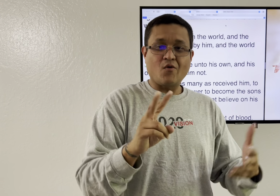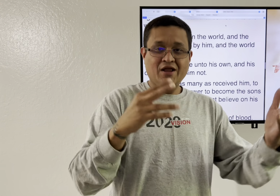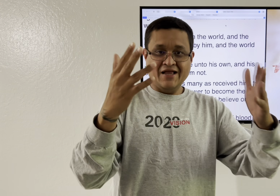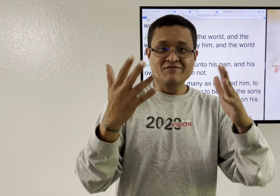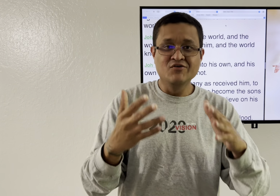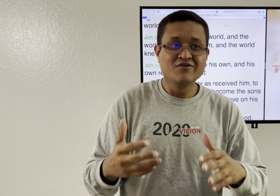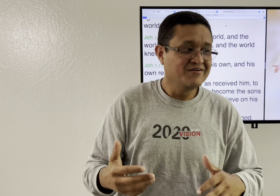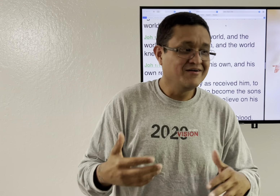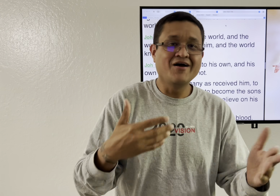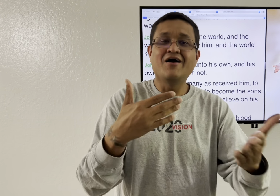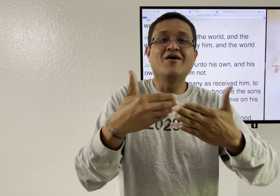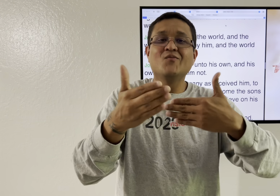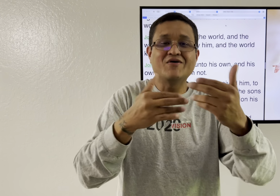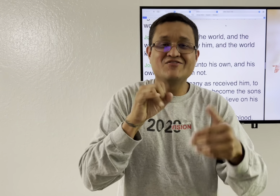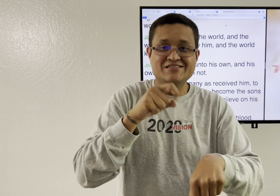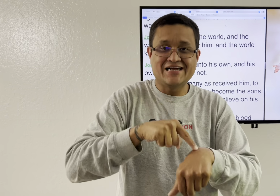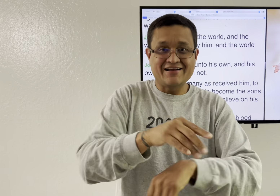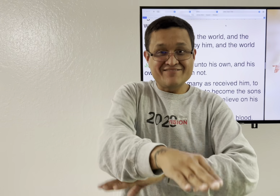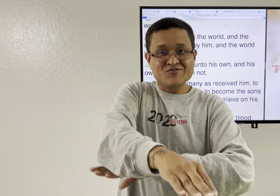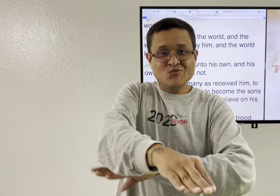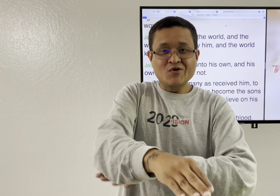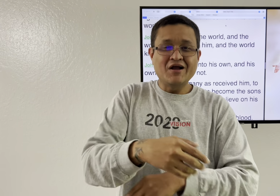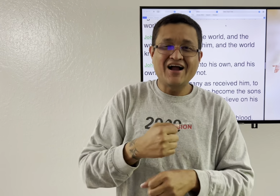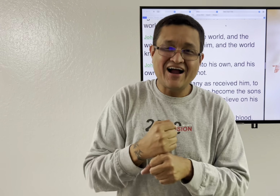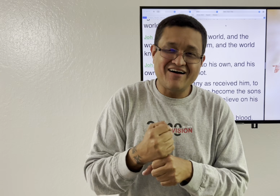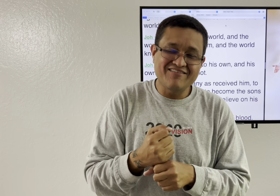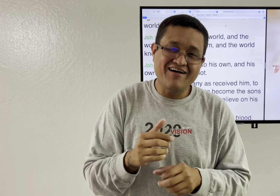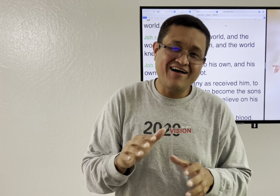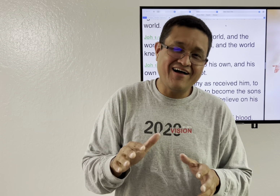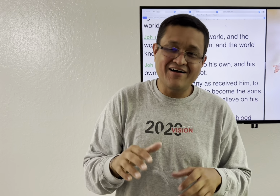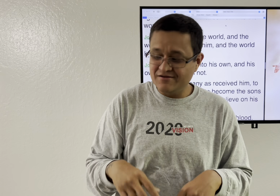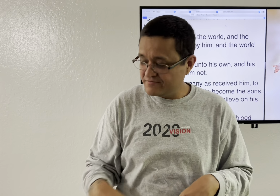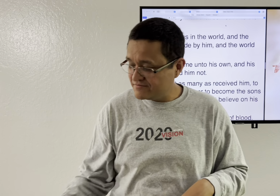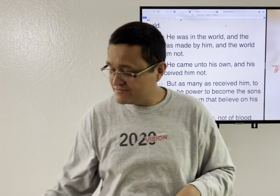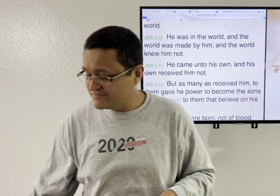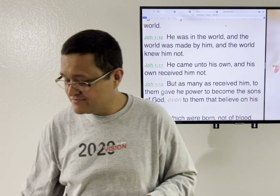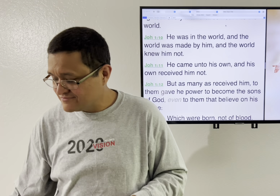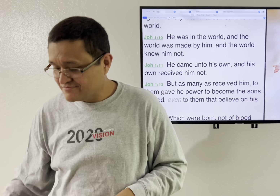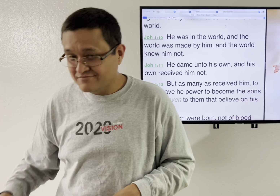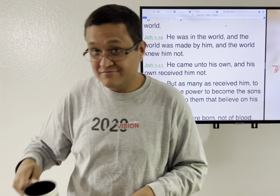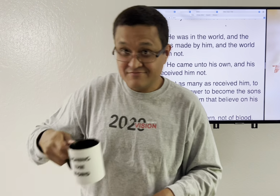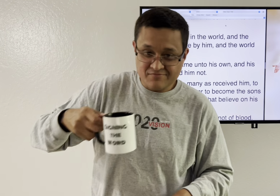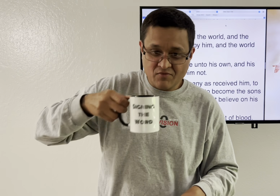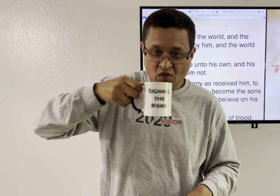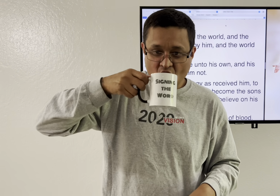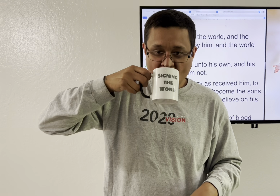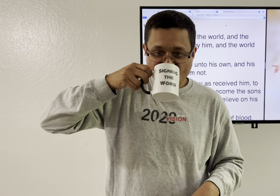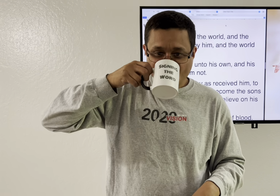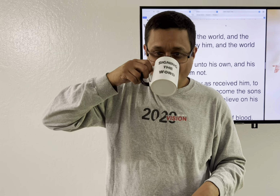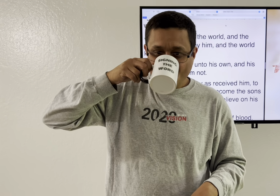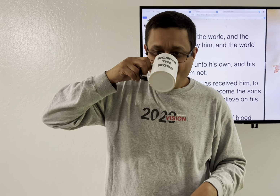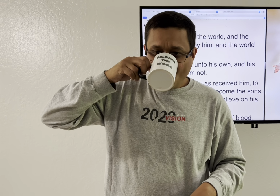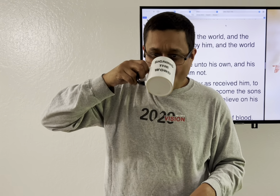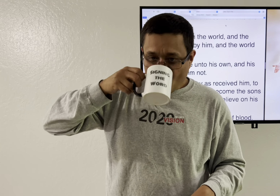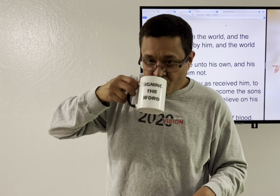I don't know what time it is now. Anyway, it's like in the midday, so. But every morning we drink coffee, but not at